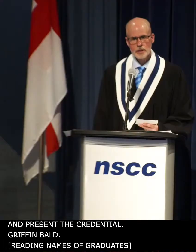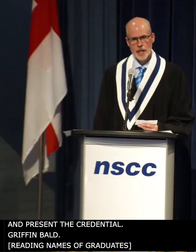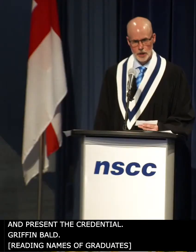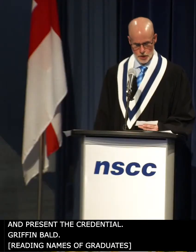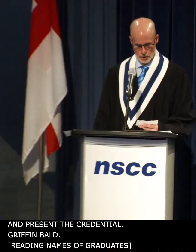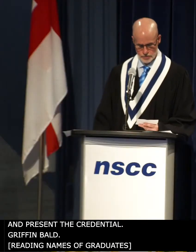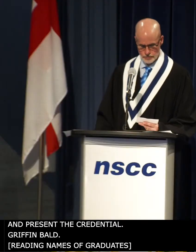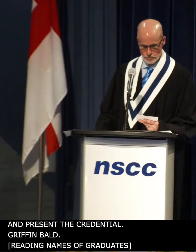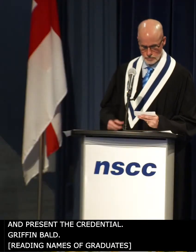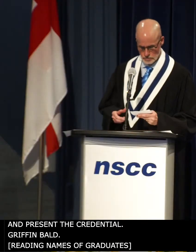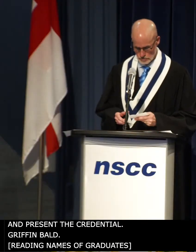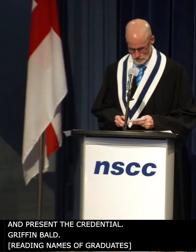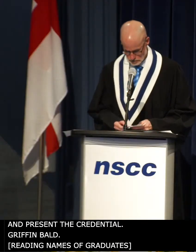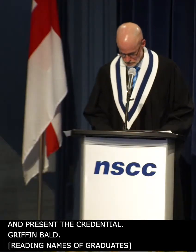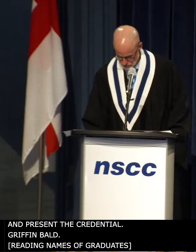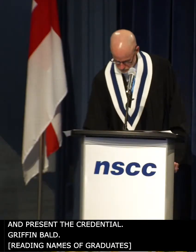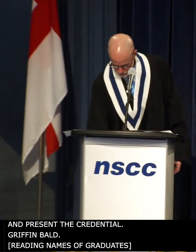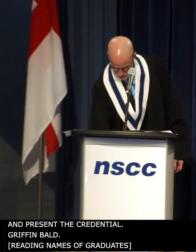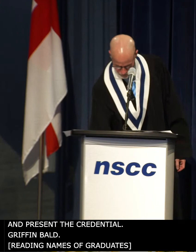Jenna Kelly.